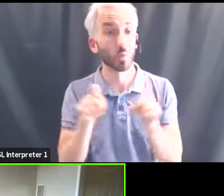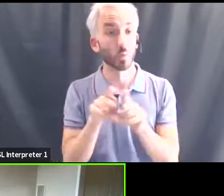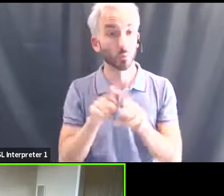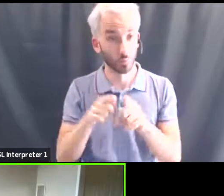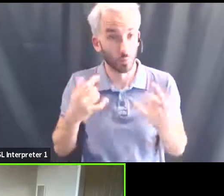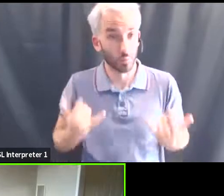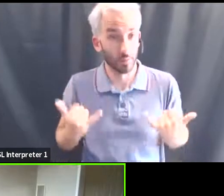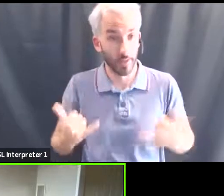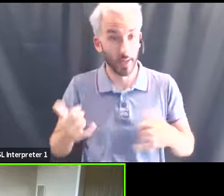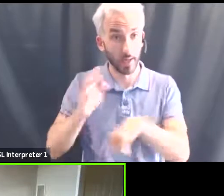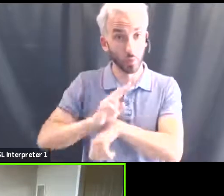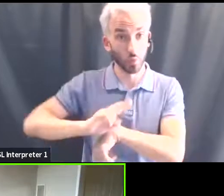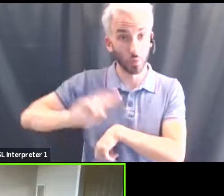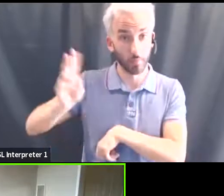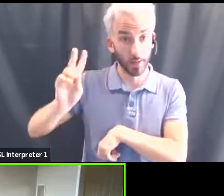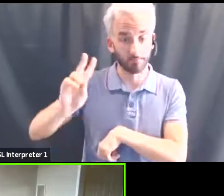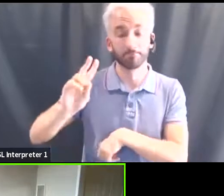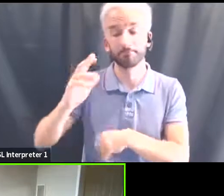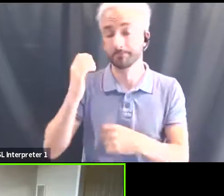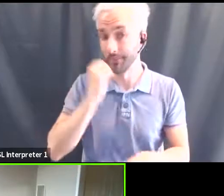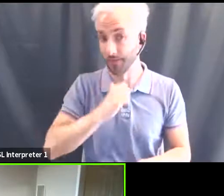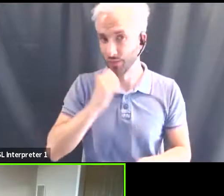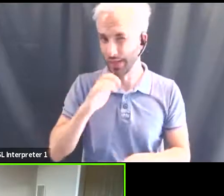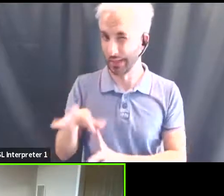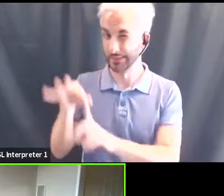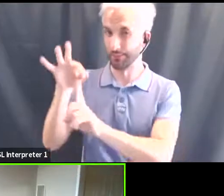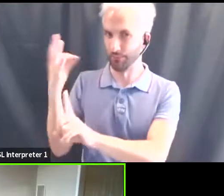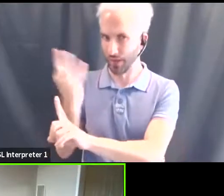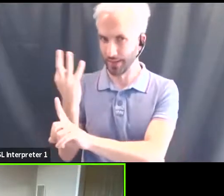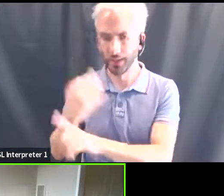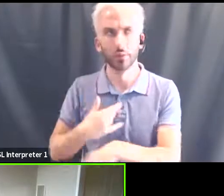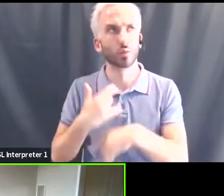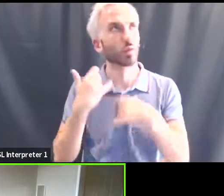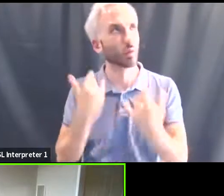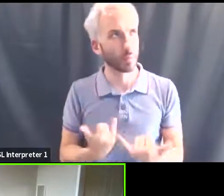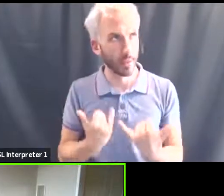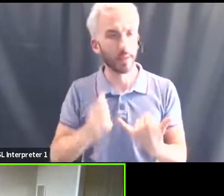p.m. every day, other than Friday, I think there are